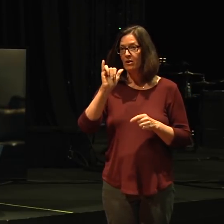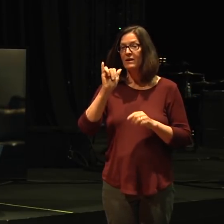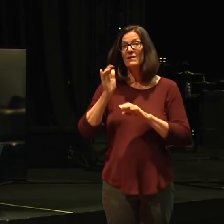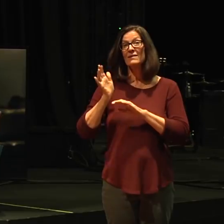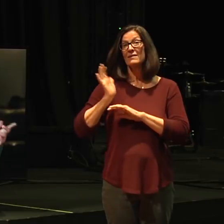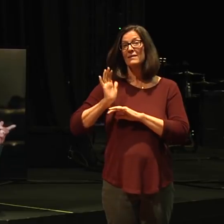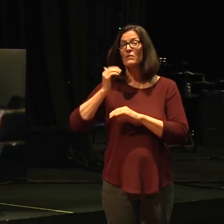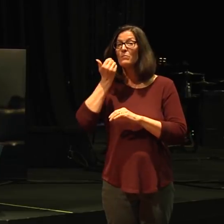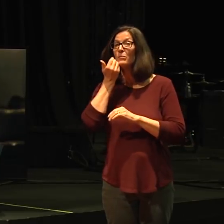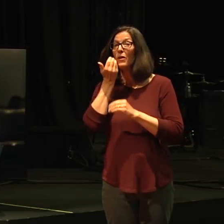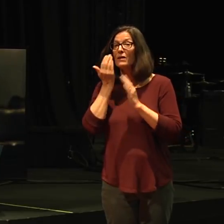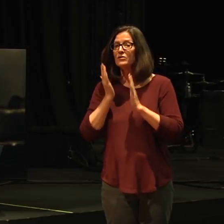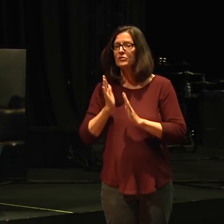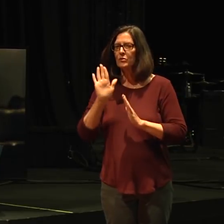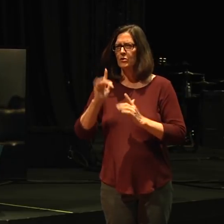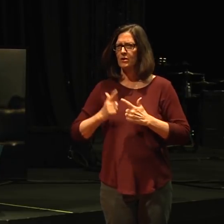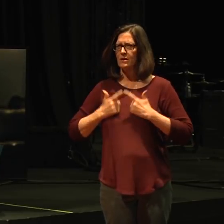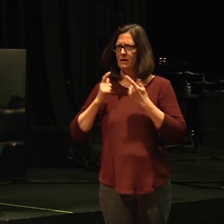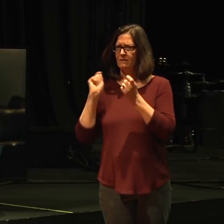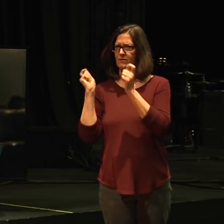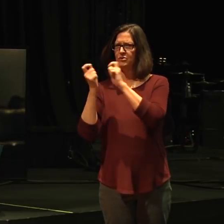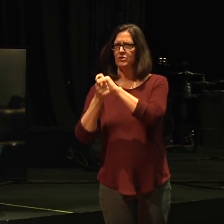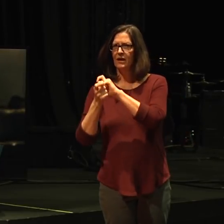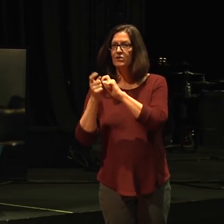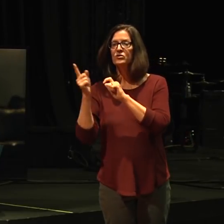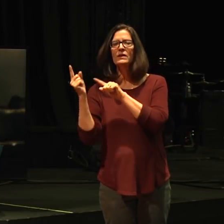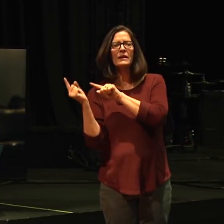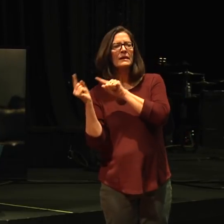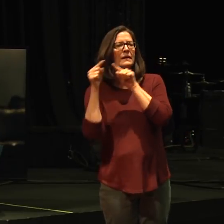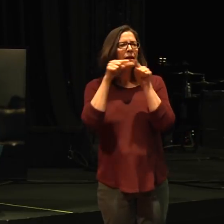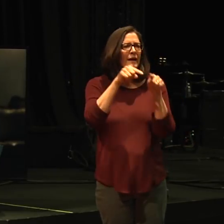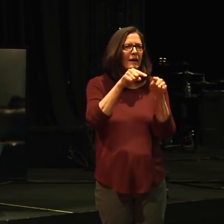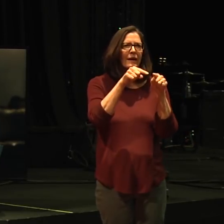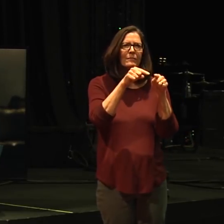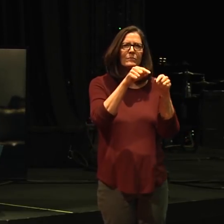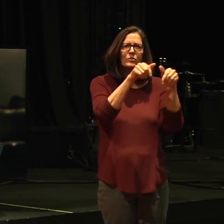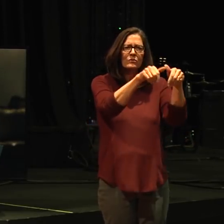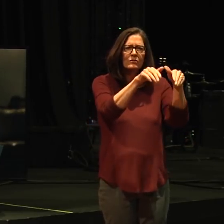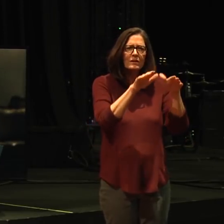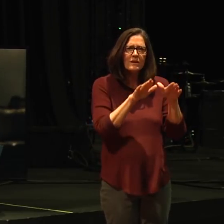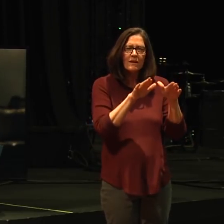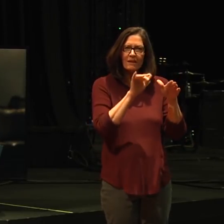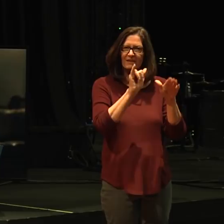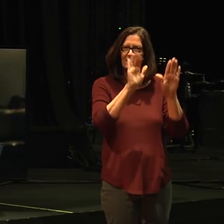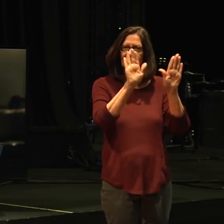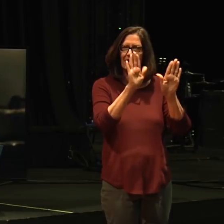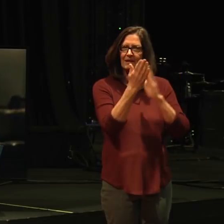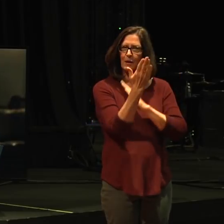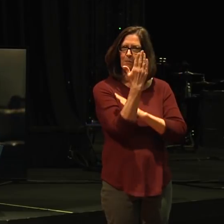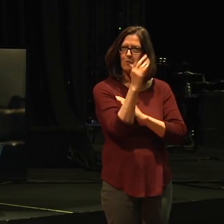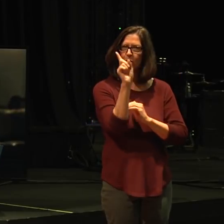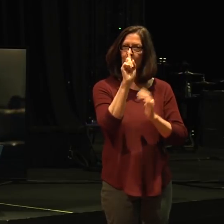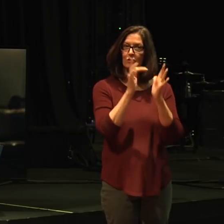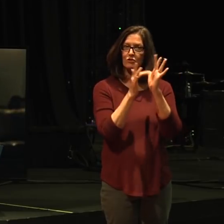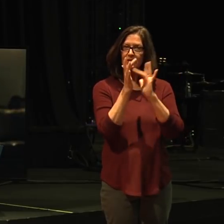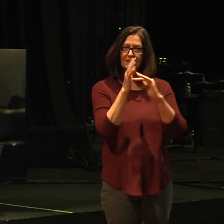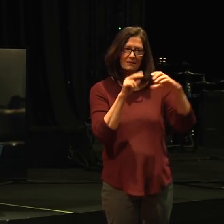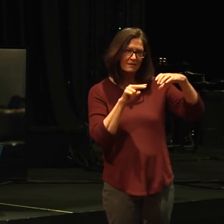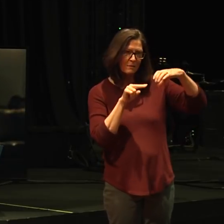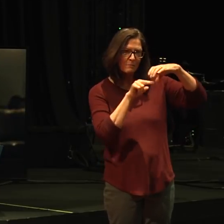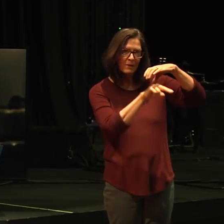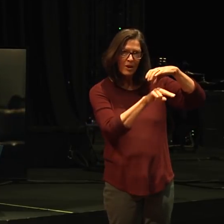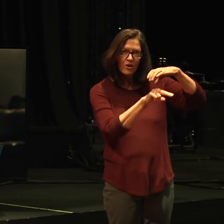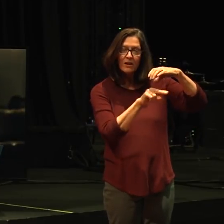changed. She had come to the cemetery on that Sunday morning to the tomb where Jesus was buried, and she expected